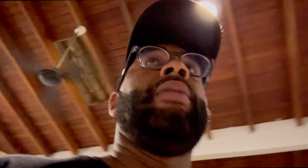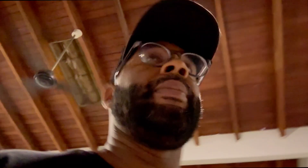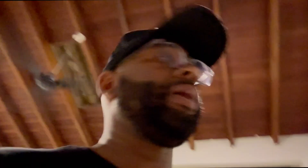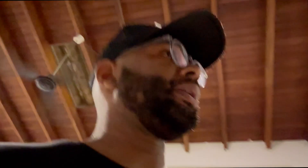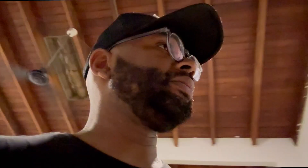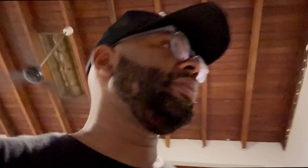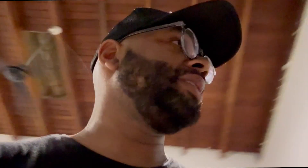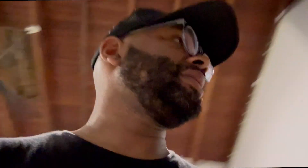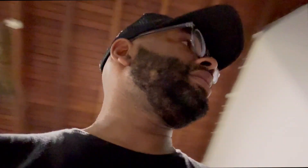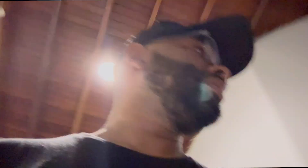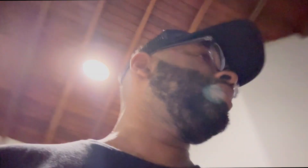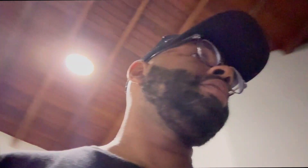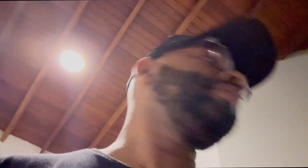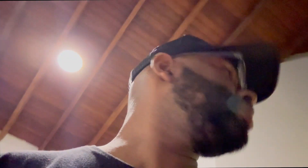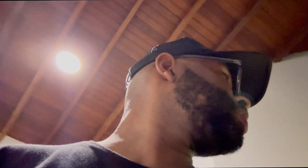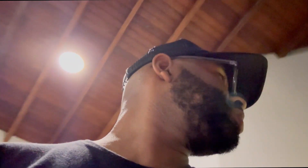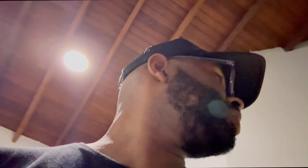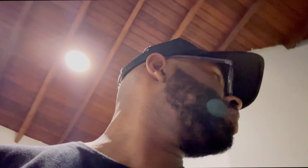Apaga la luz, esa?